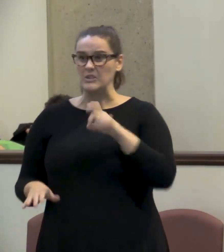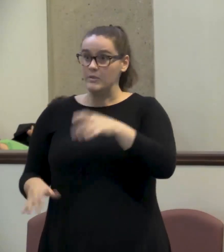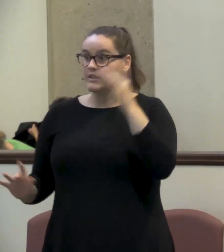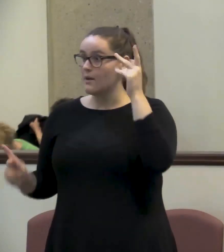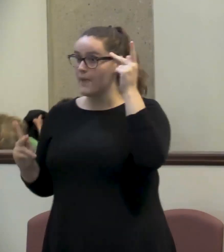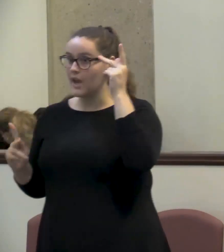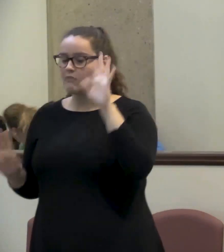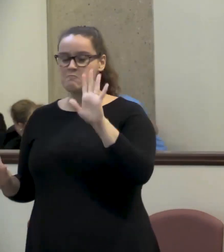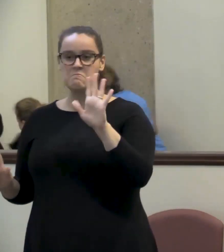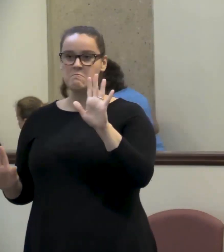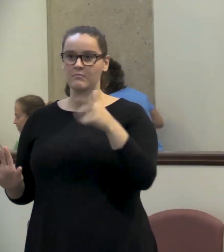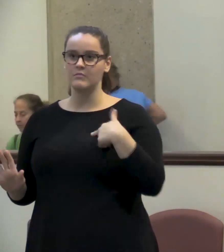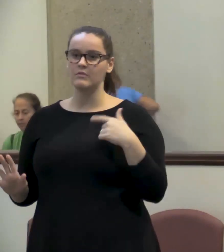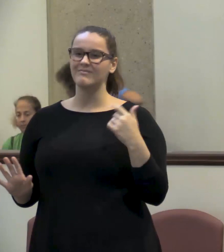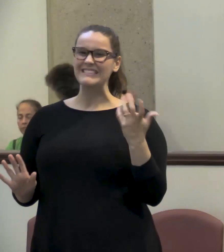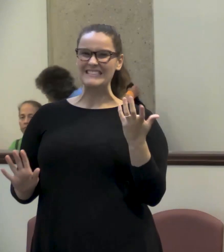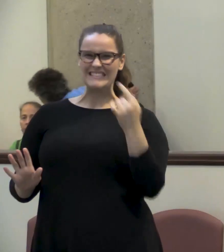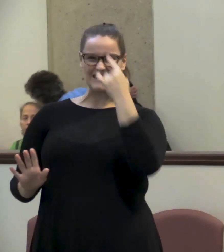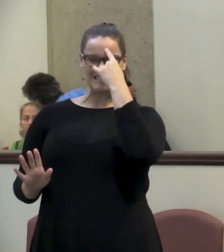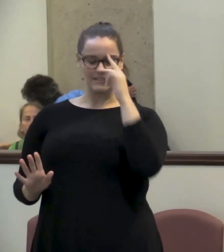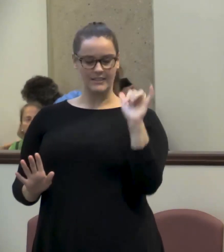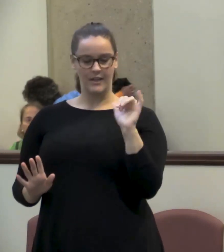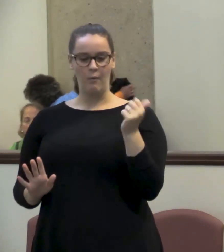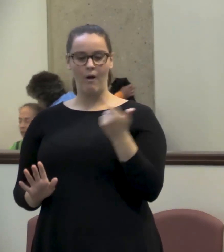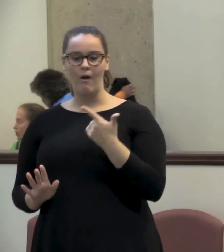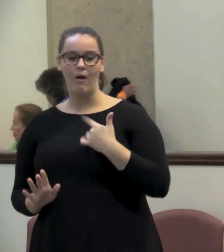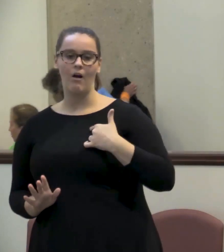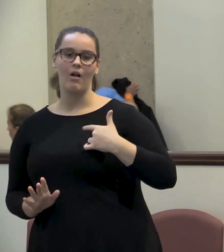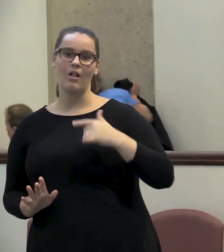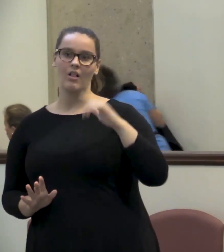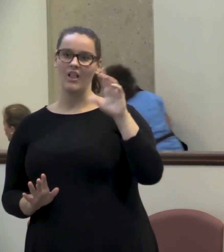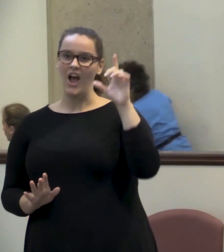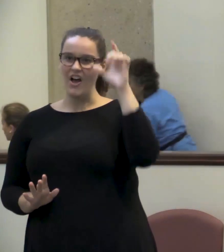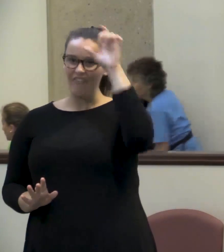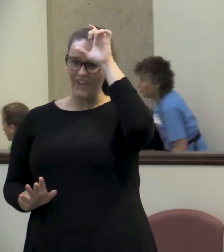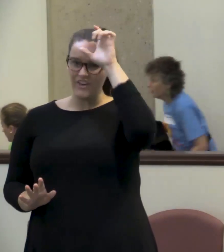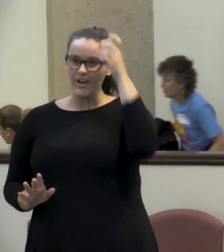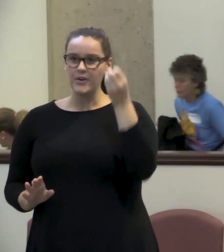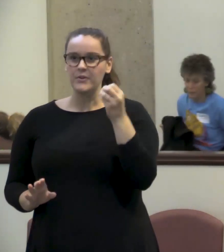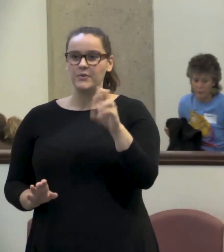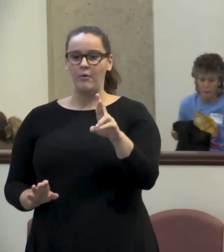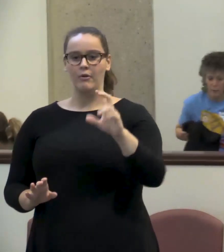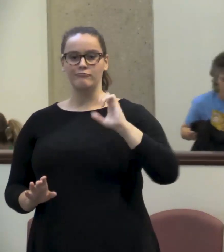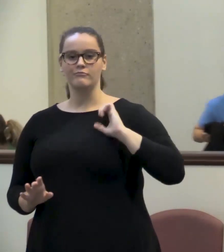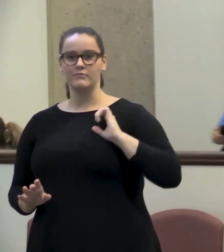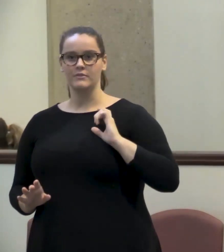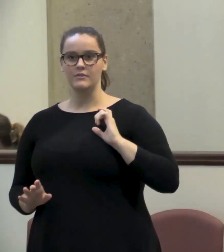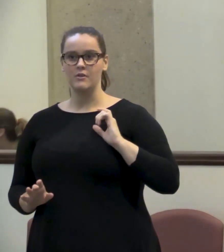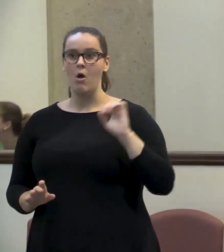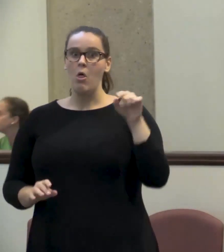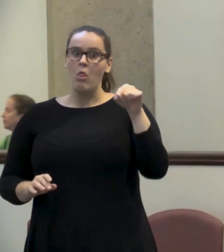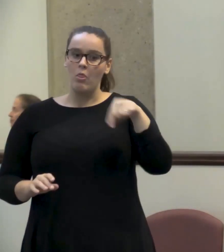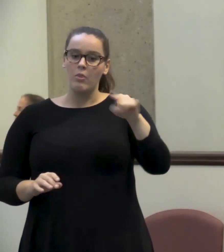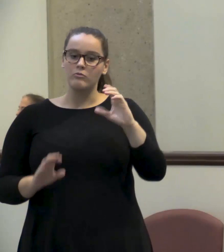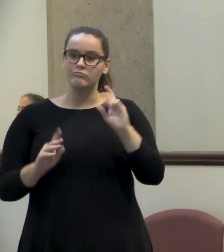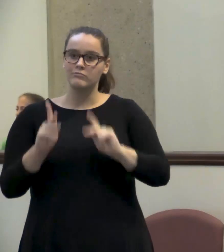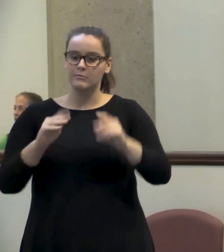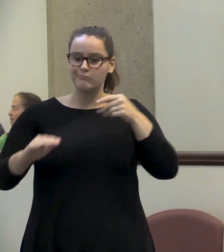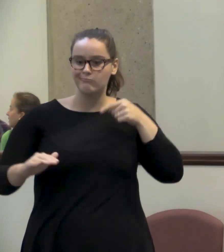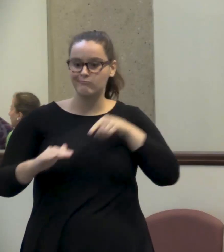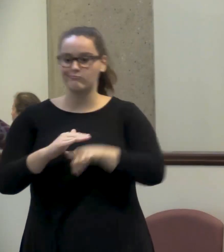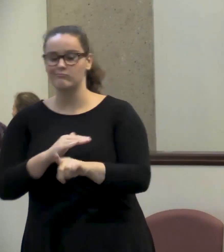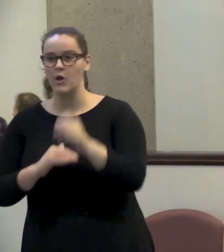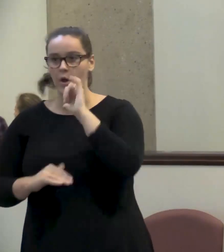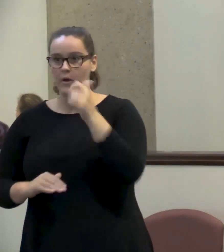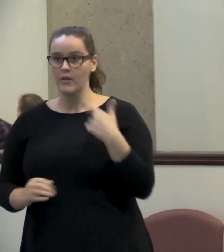as all like emergency workers, like firefighters or ambulance drivers. Those folks run into emergencies because they're prepared. They don't